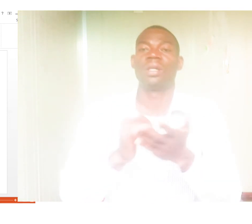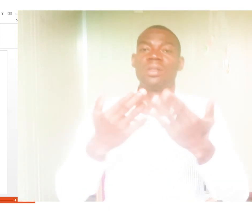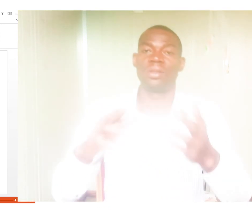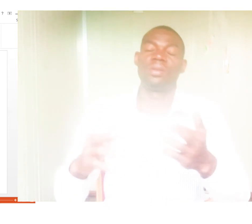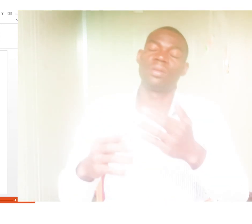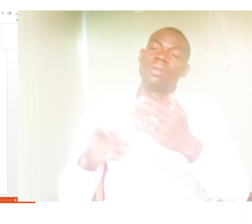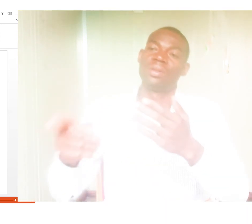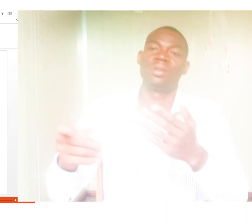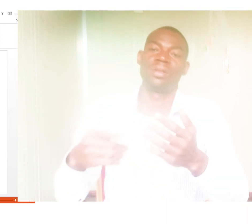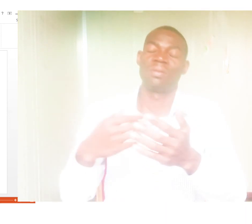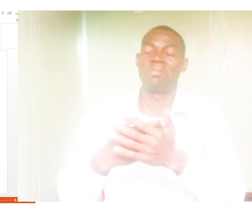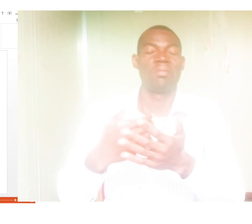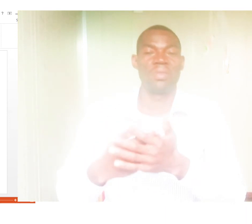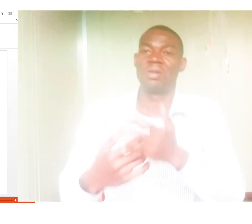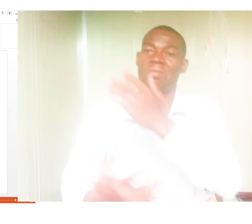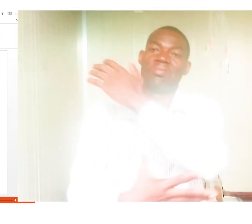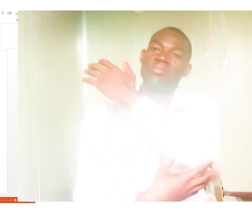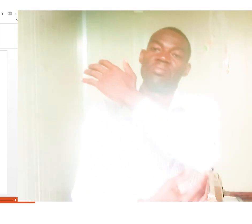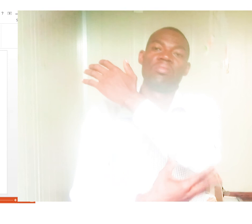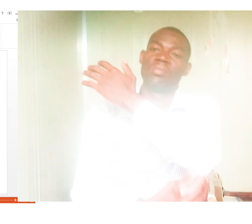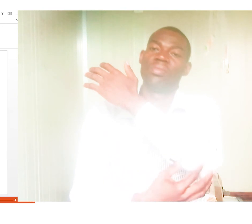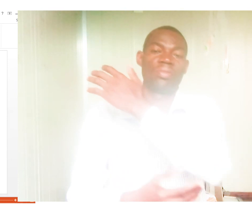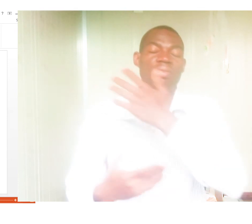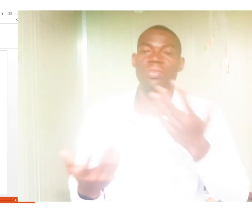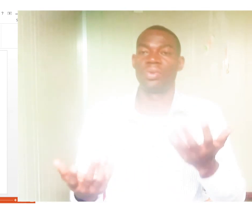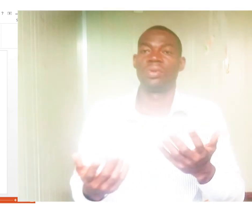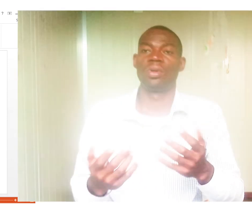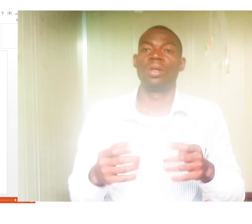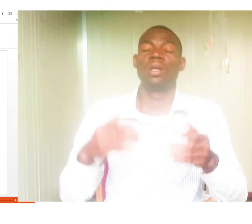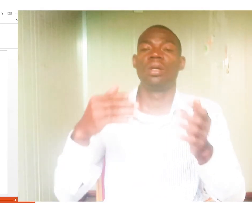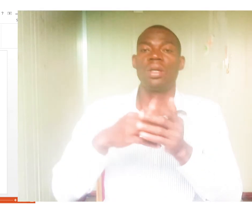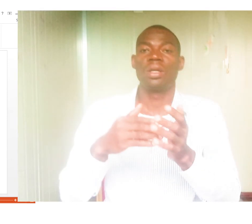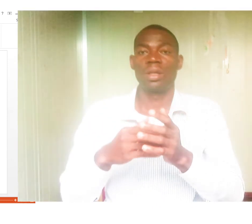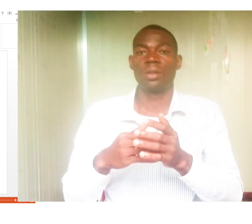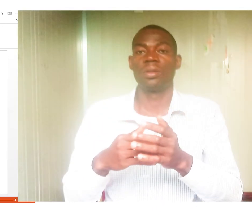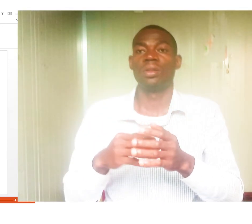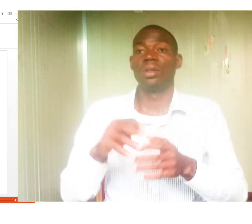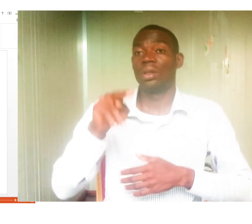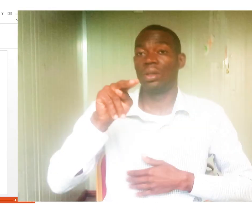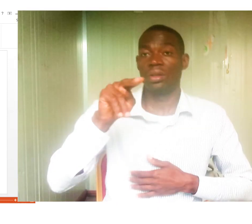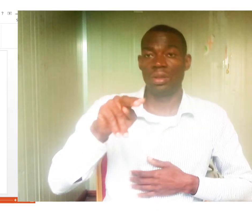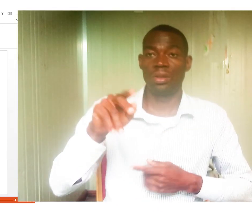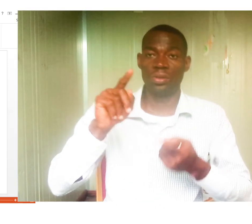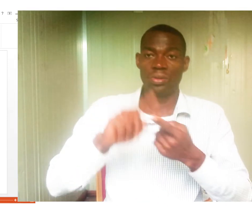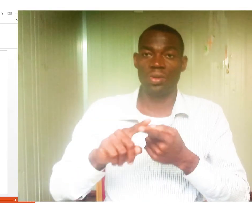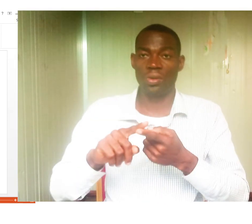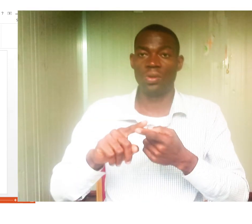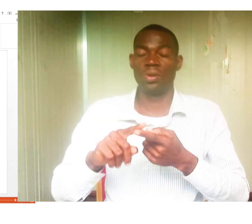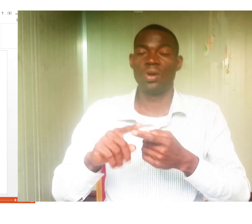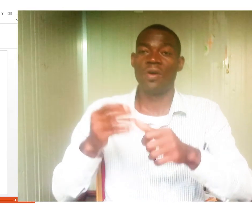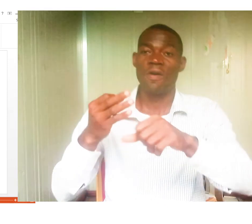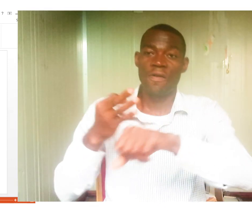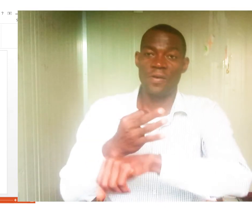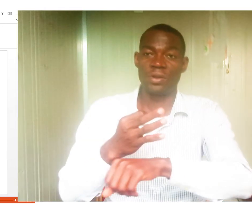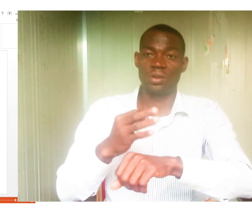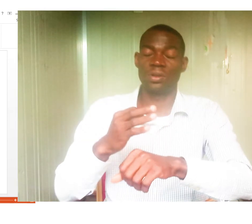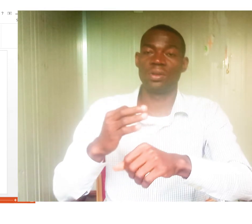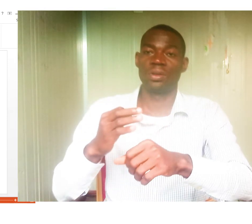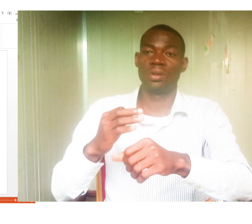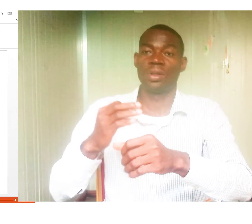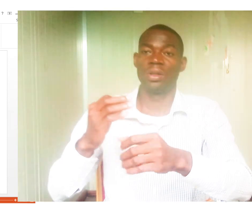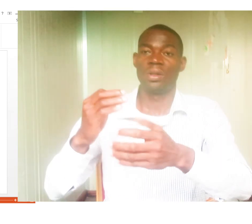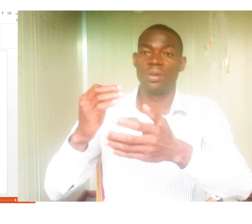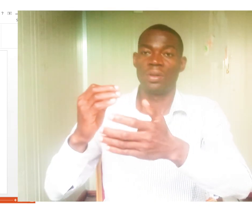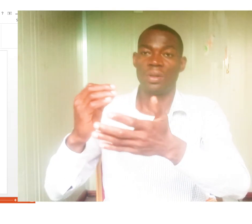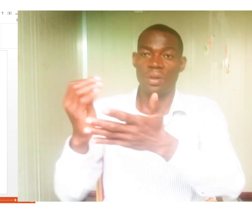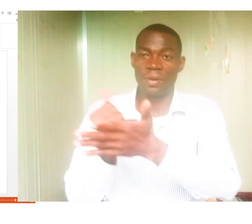handicapped. There's also need to enforce the employment of sign language interpreters in all broadcasting